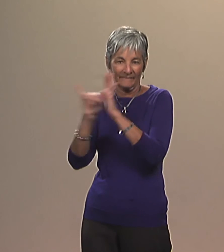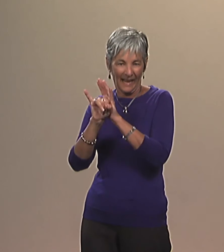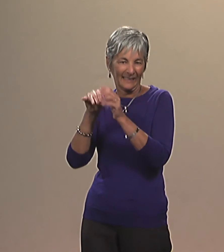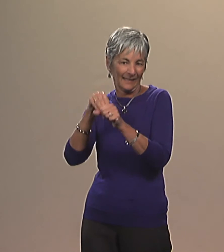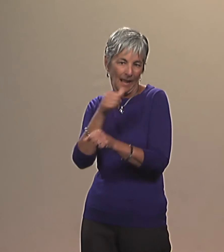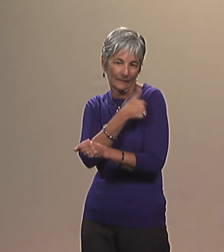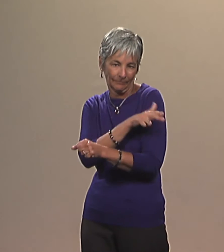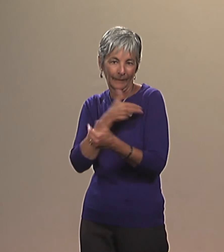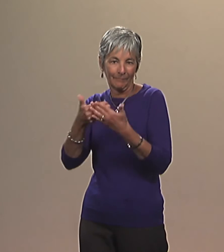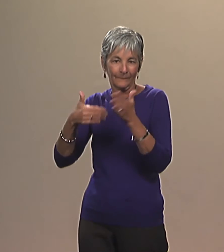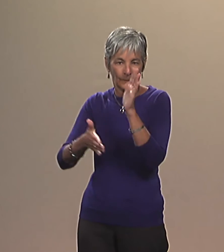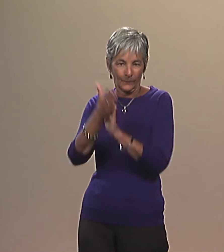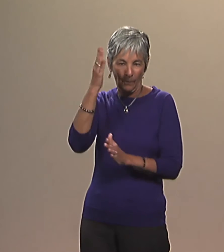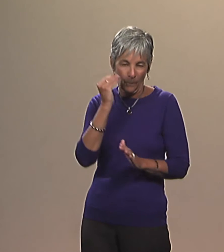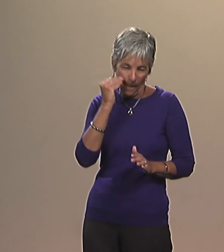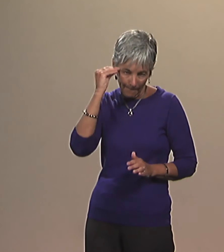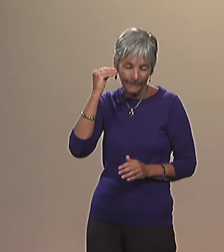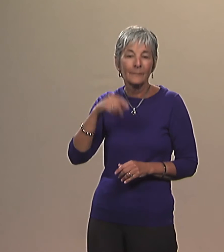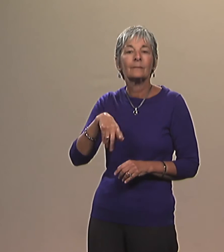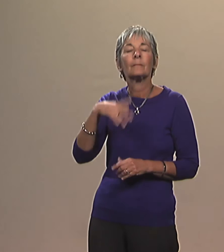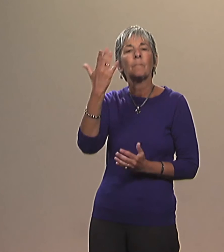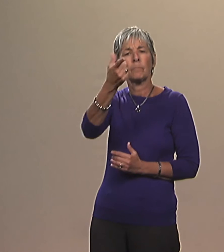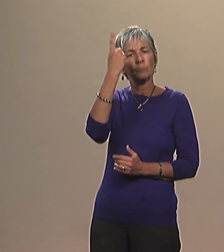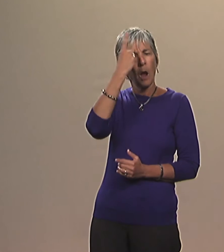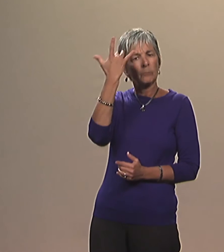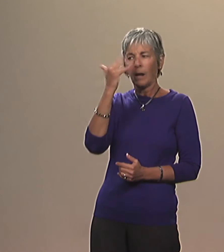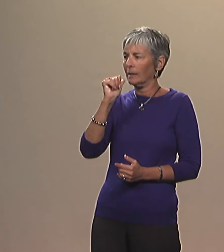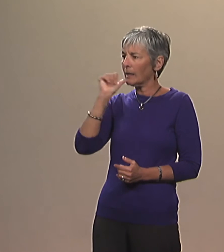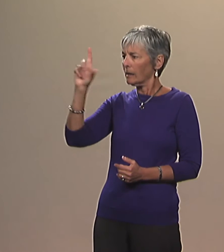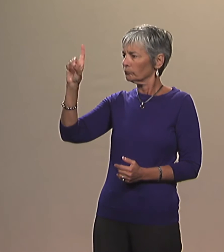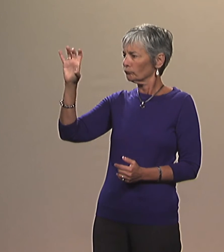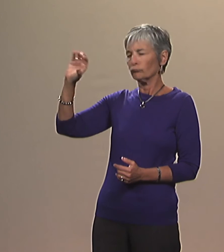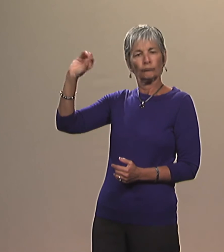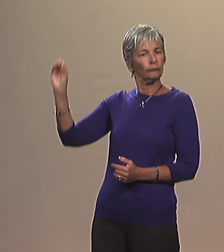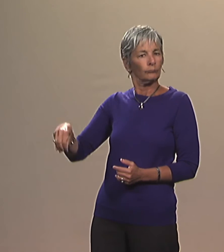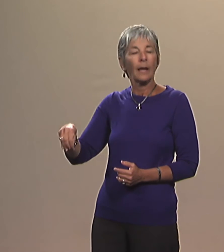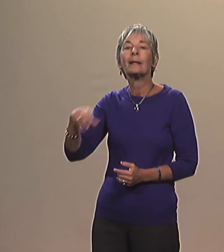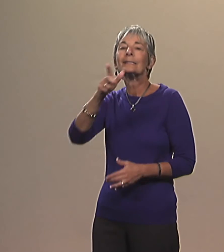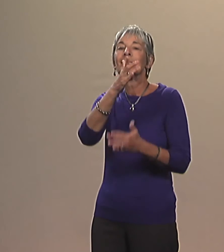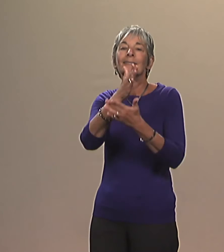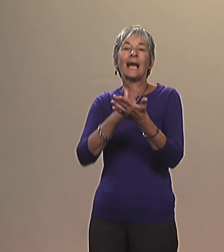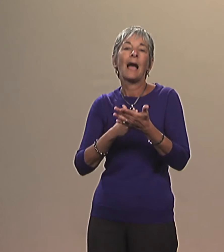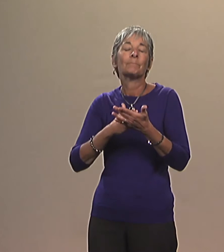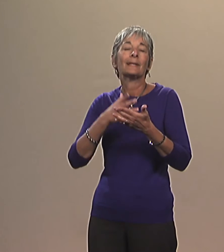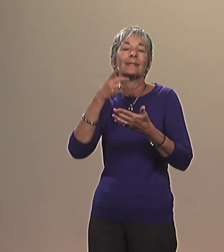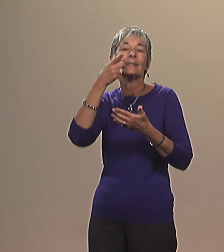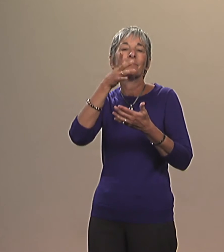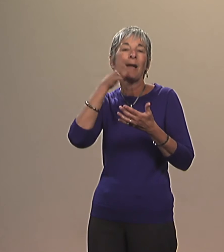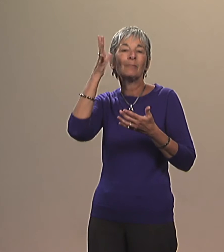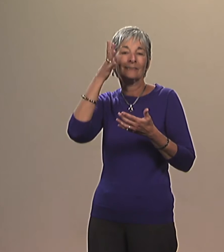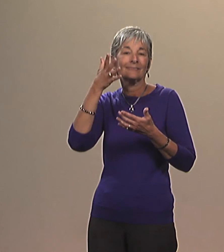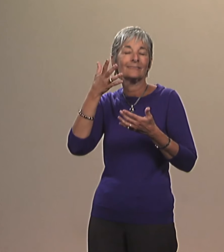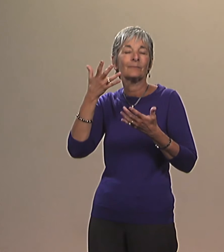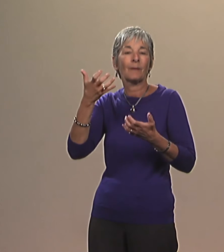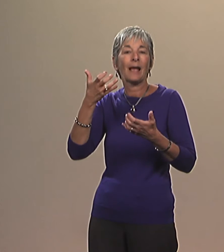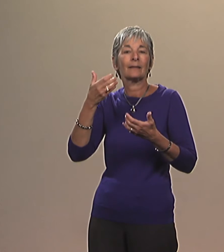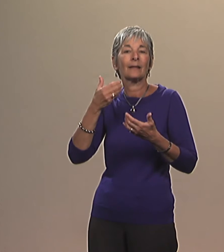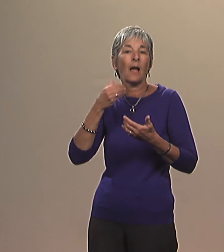babies are identified in the hospital before they go home. You might wonder why it is not 100%. Well, some parents desire home